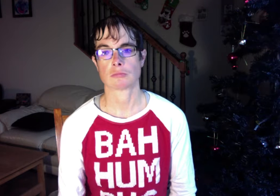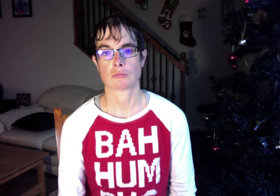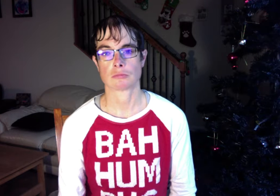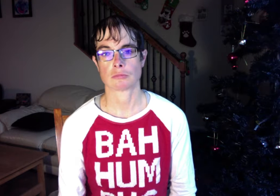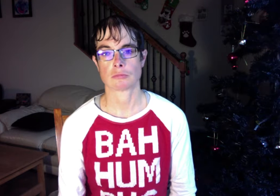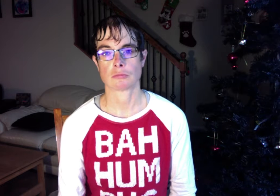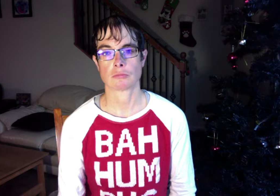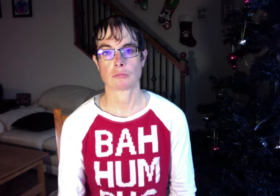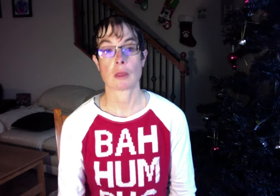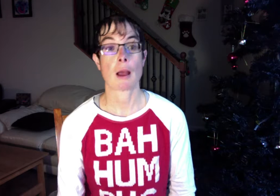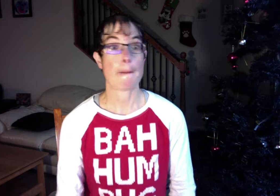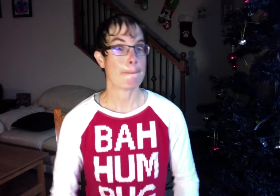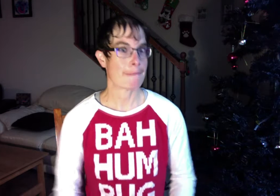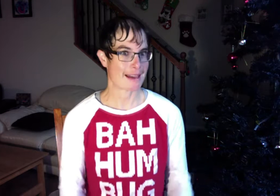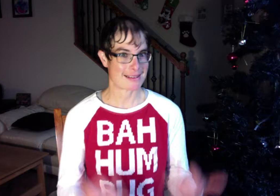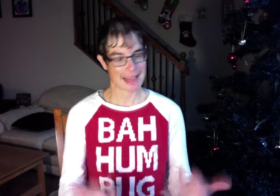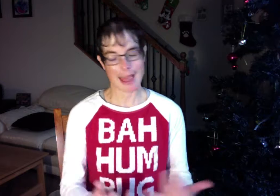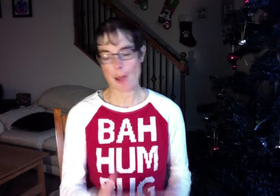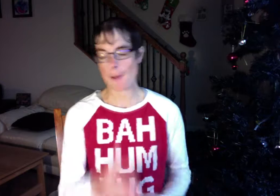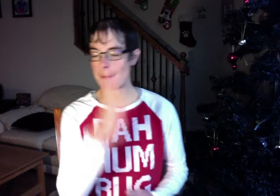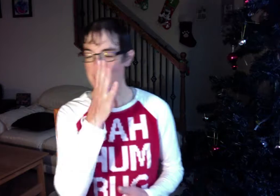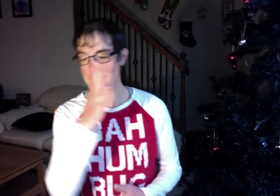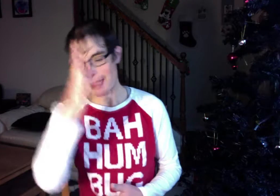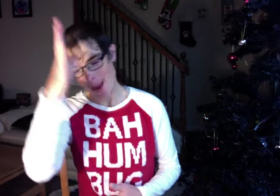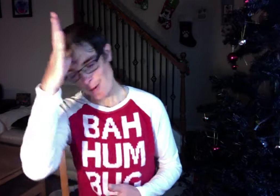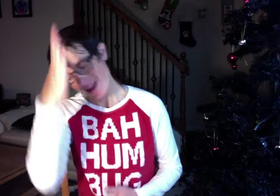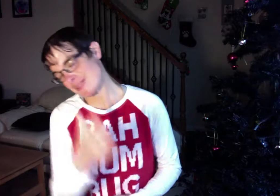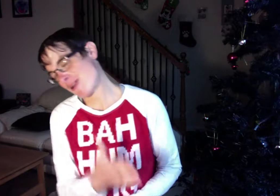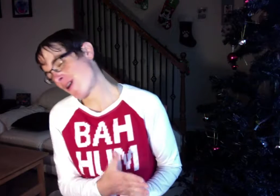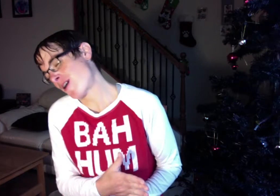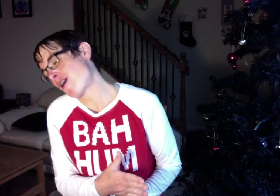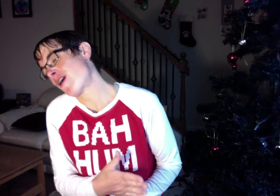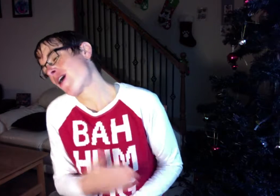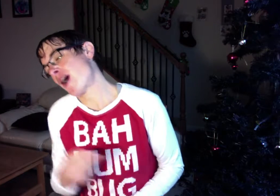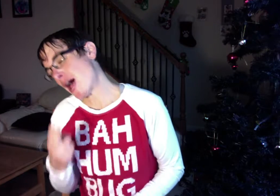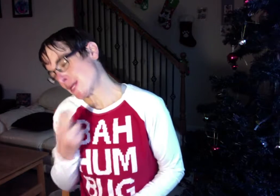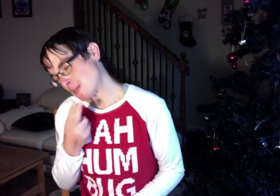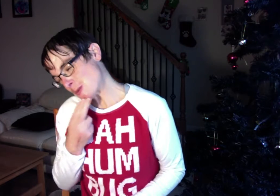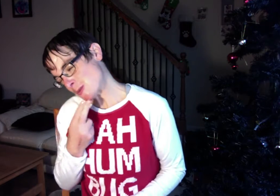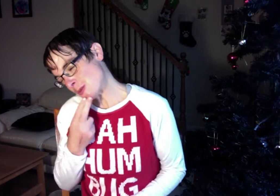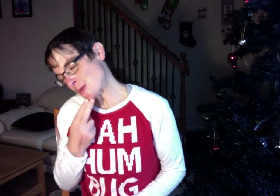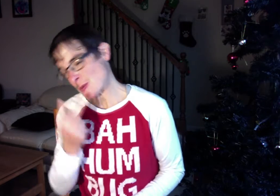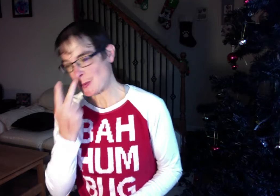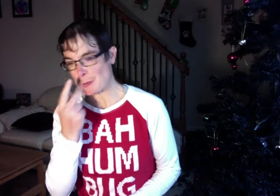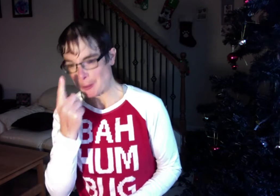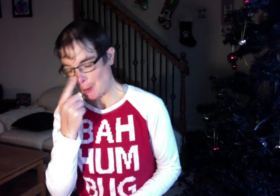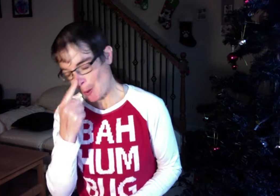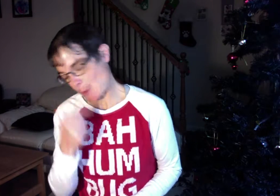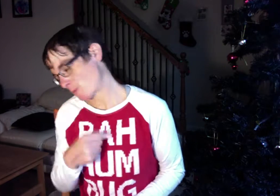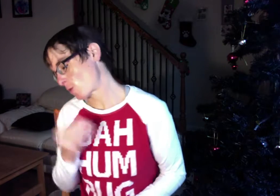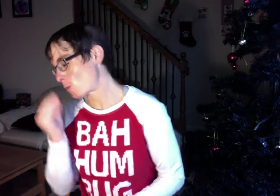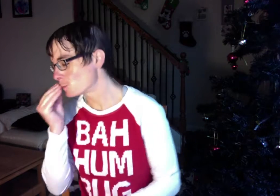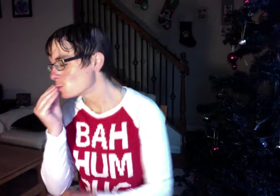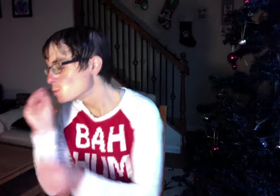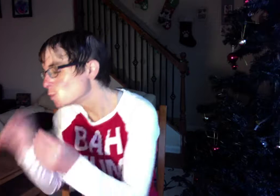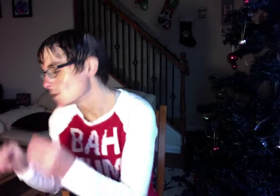But her parents loved him. They kissed his wet pink nose. They admired his small black eyes. And